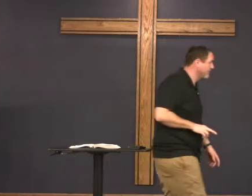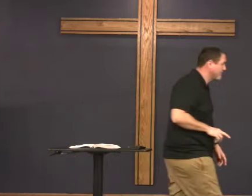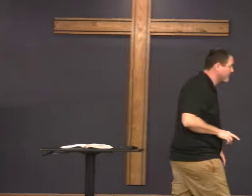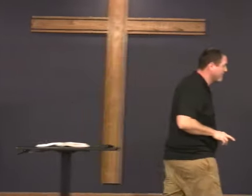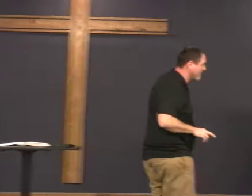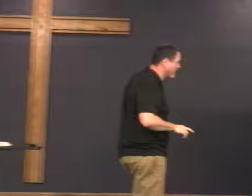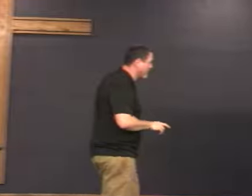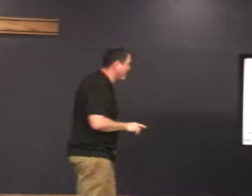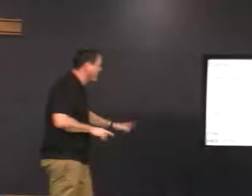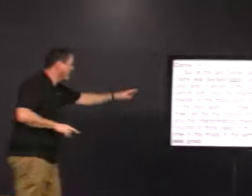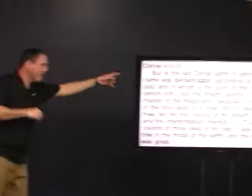This word.